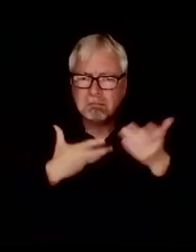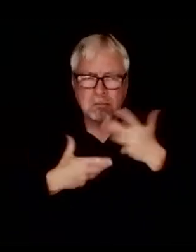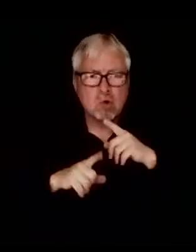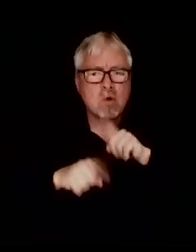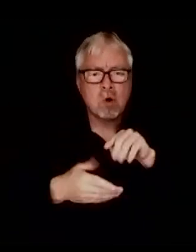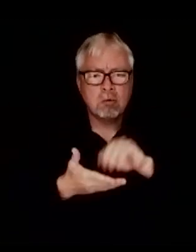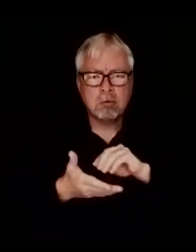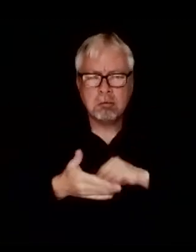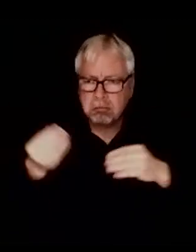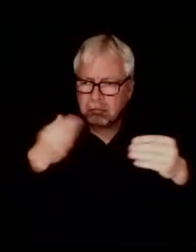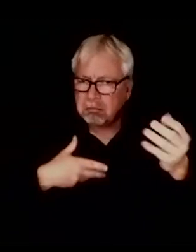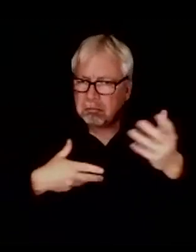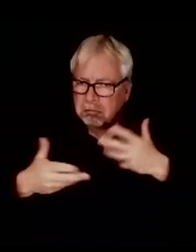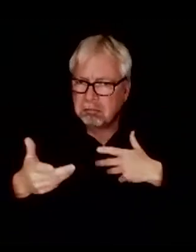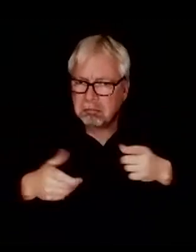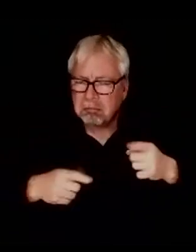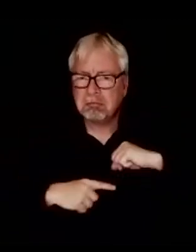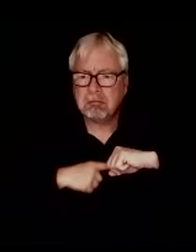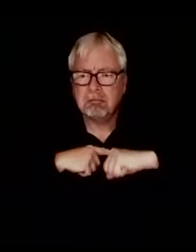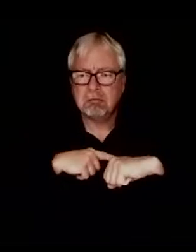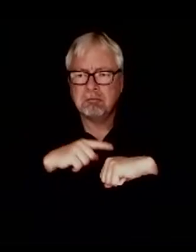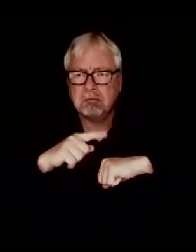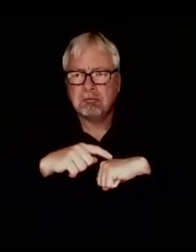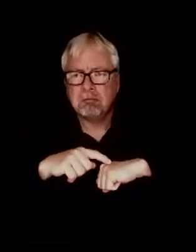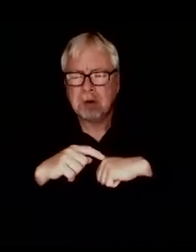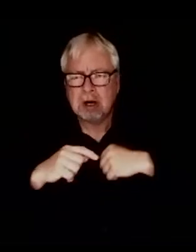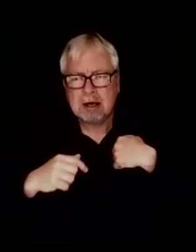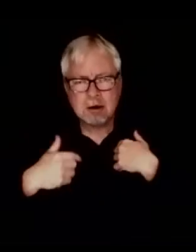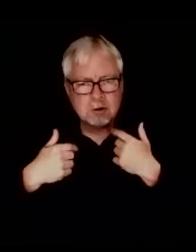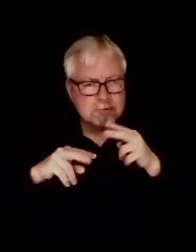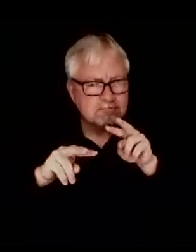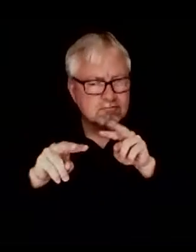the point would come in the vaccination effort when